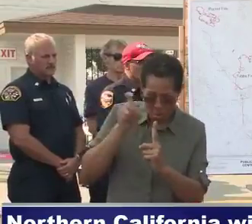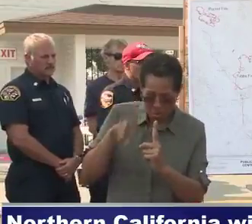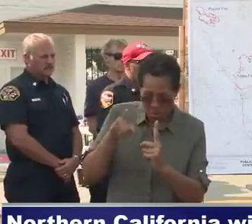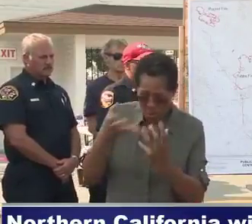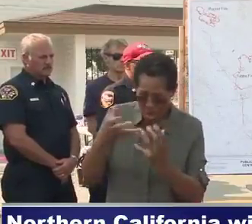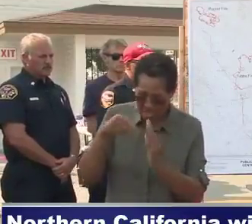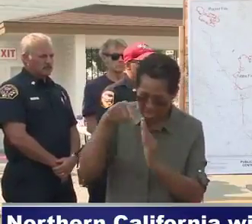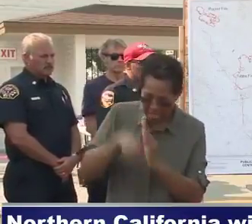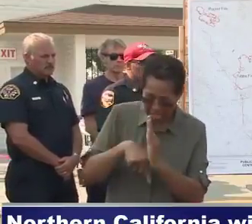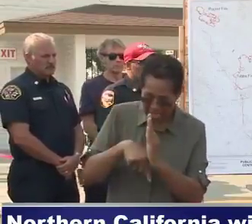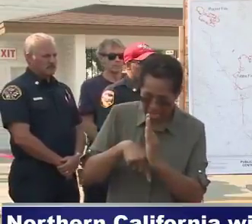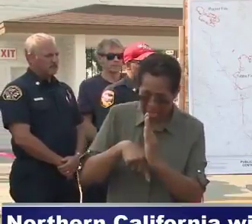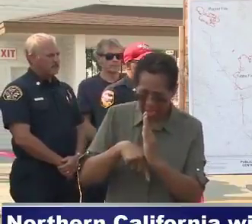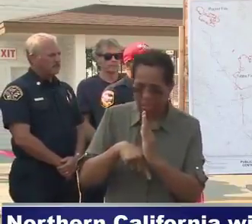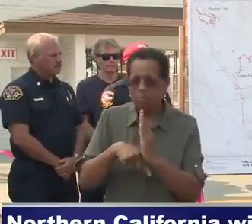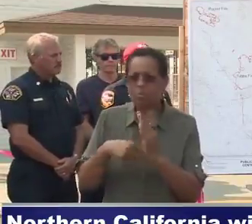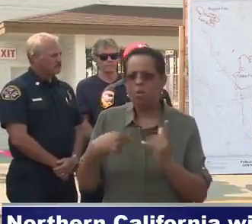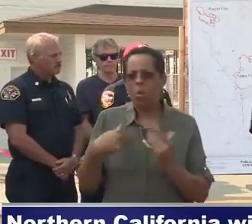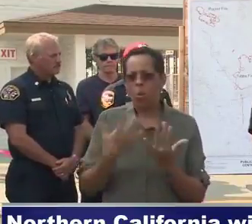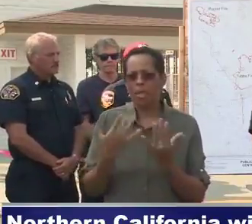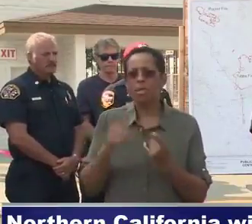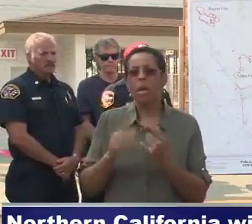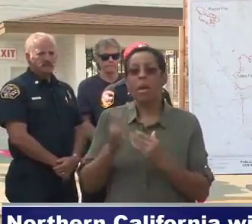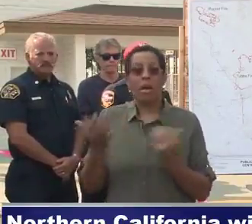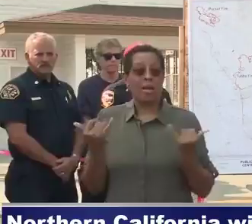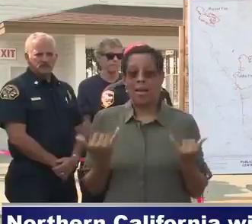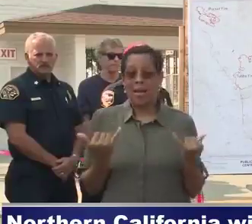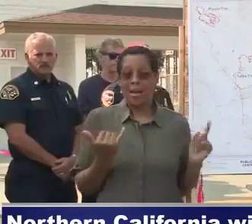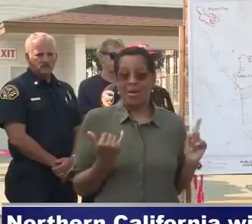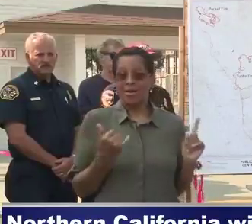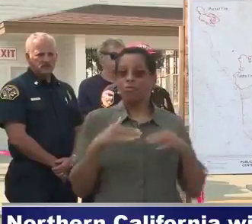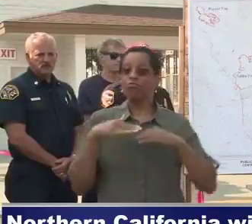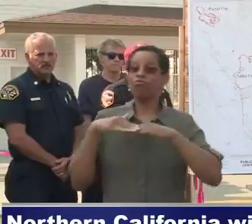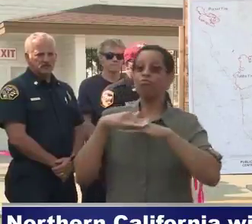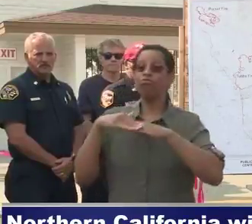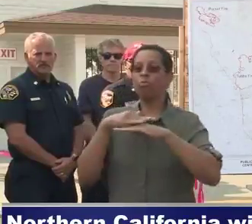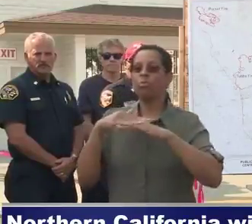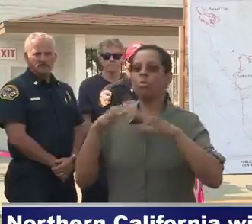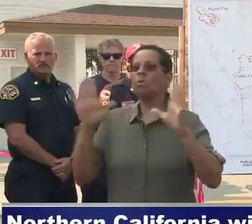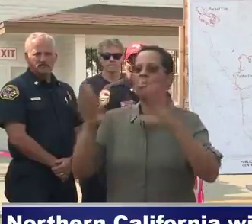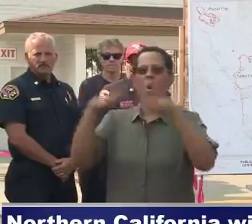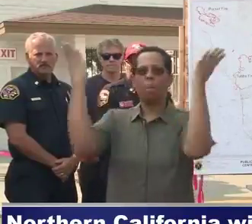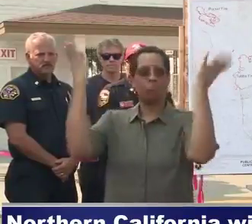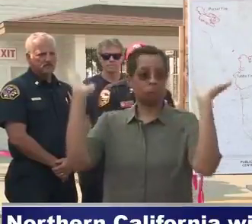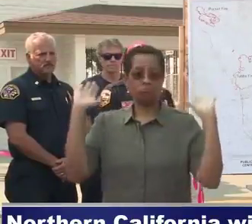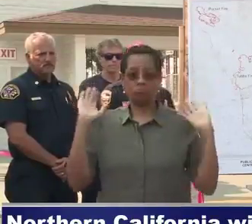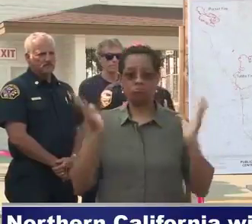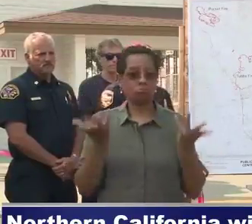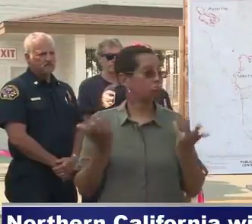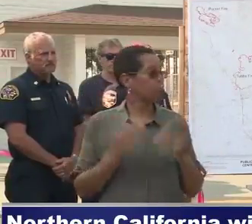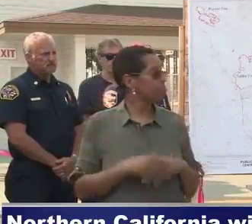till that time. But for now, I'll open it to any questions for the 9 representatives who's just spoken.